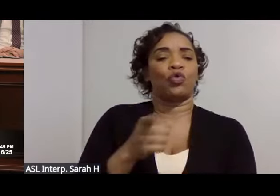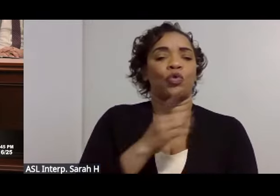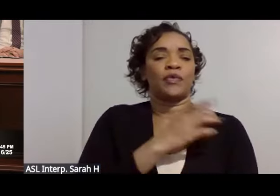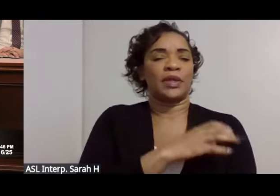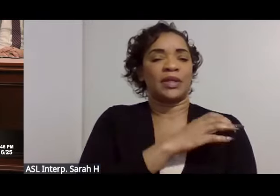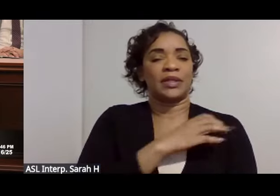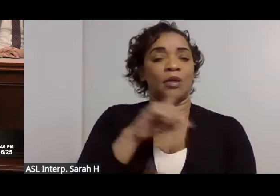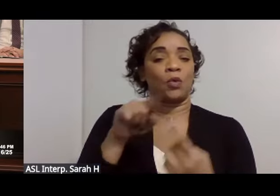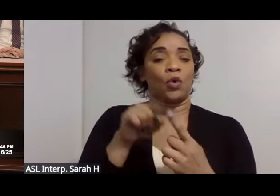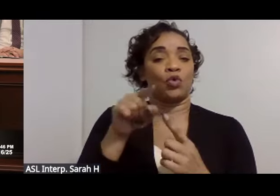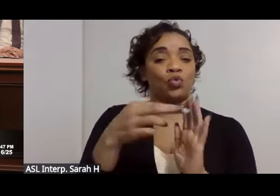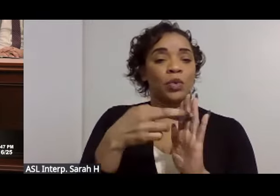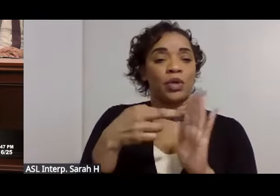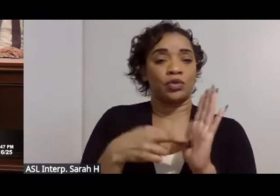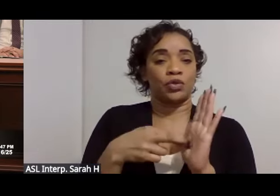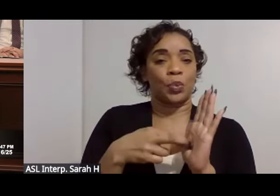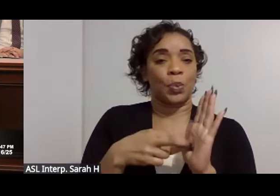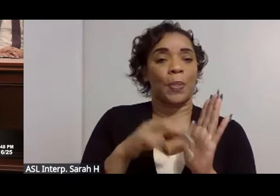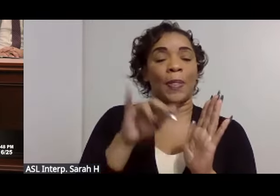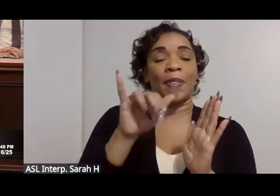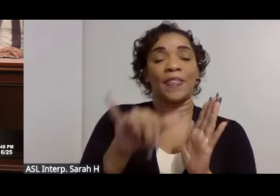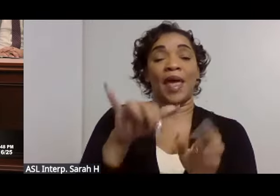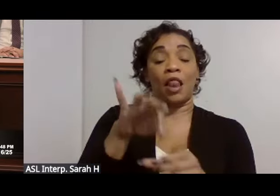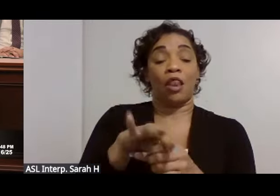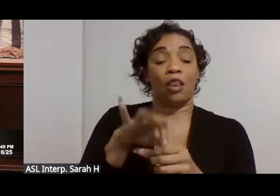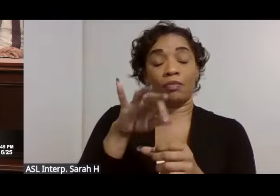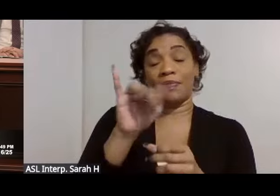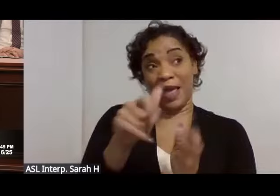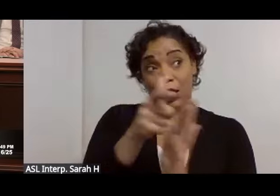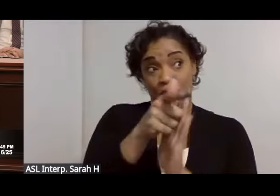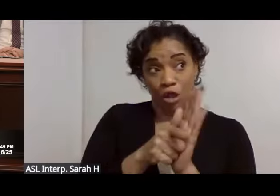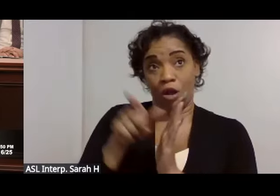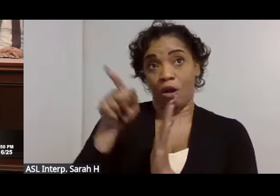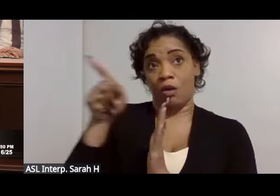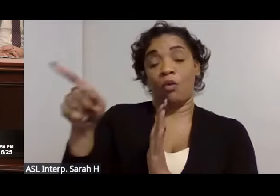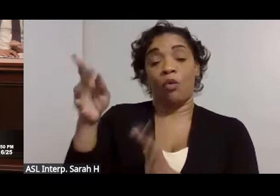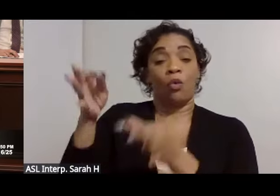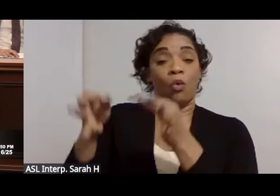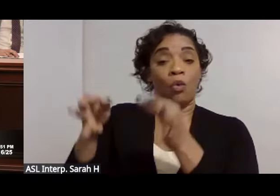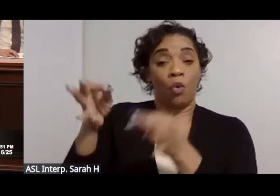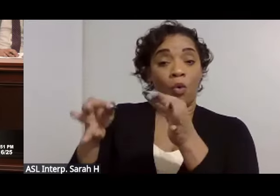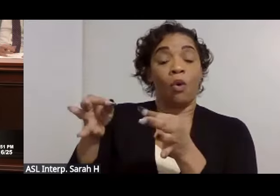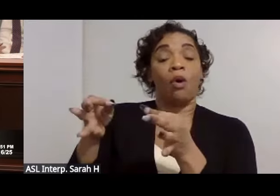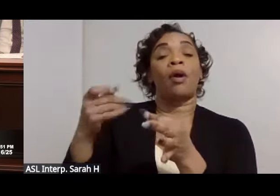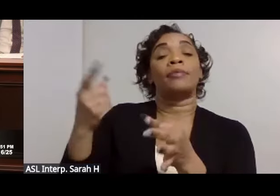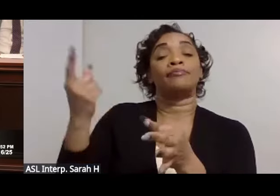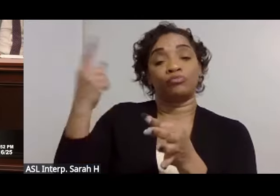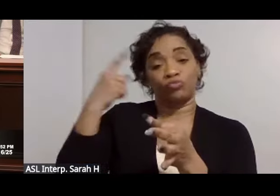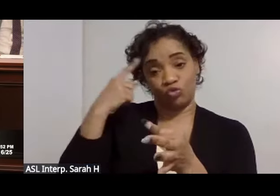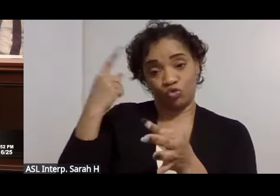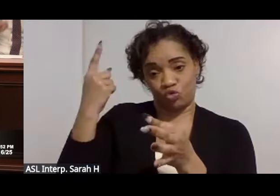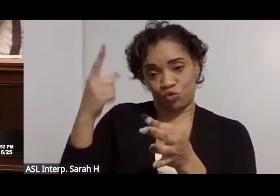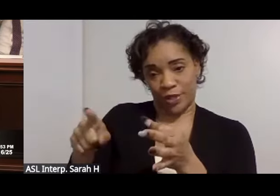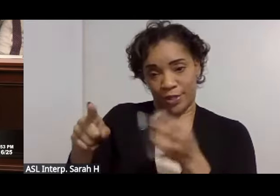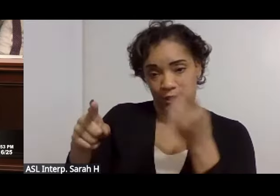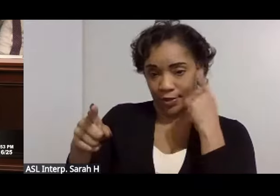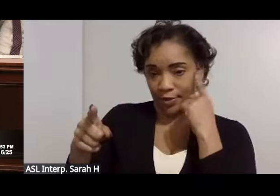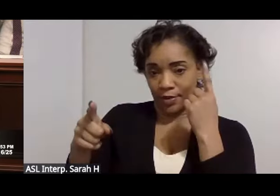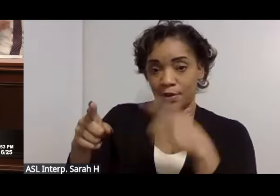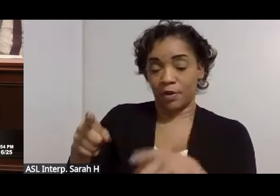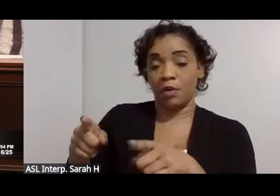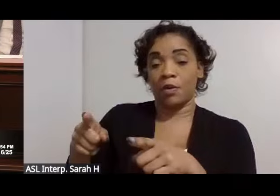register. That law was litigated, and there was an agreement made between Arizona and the